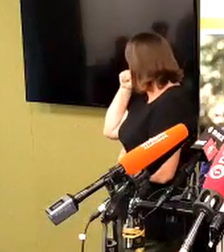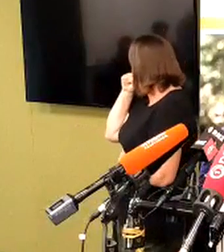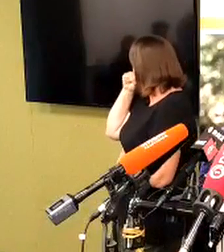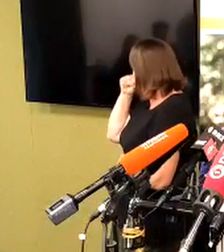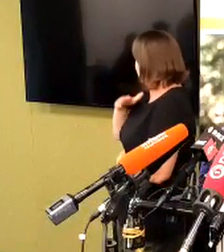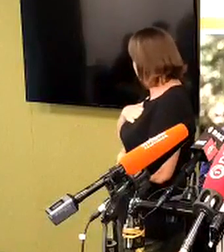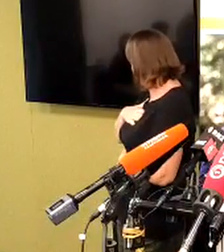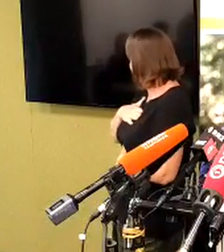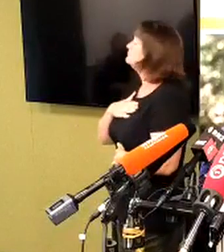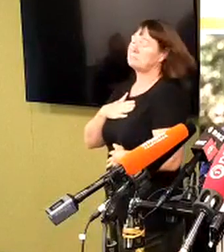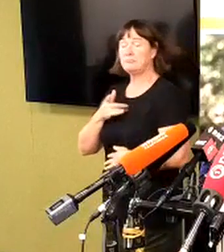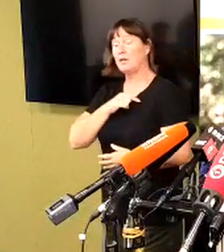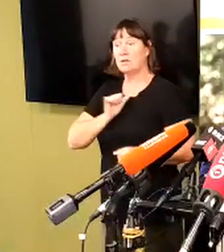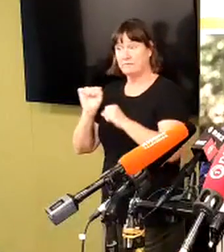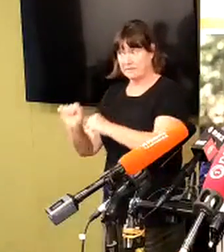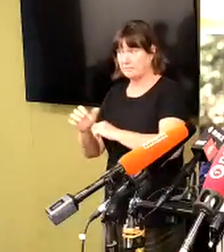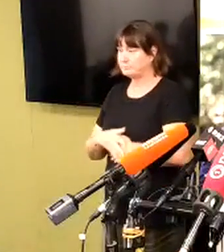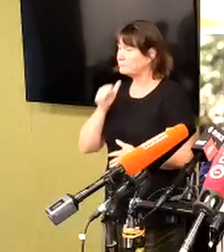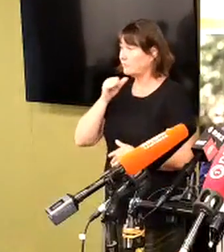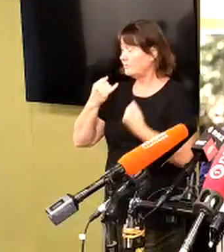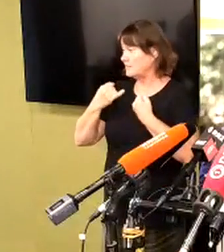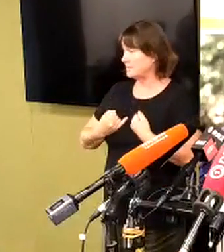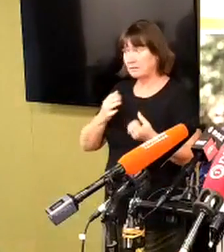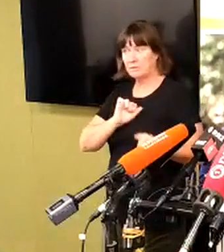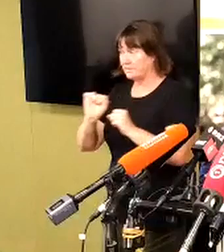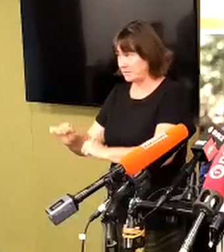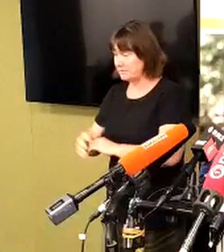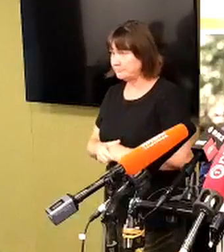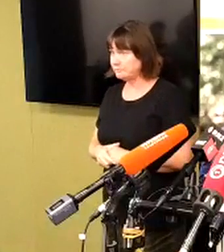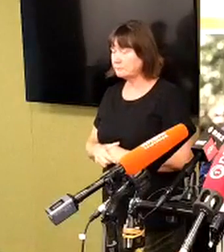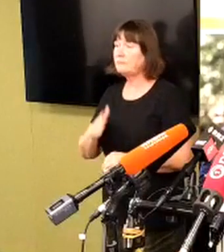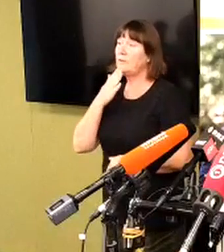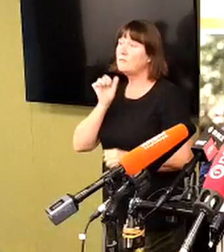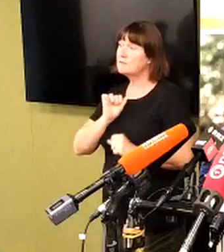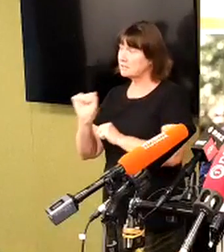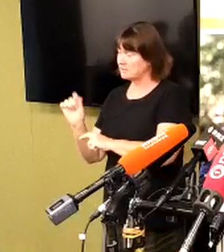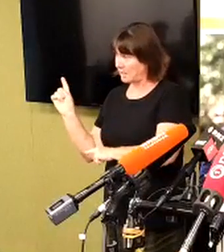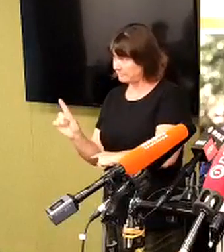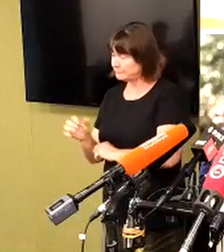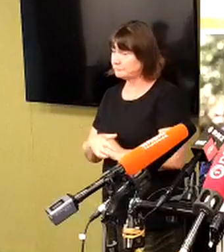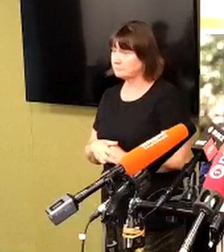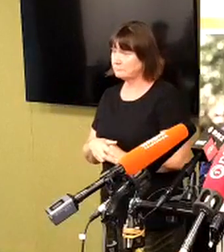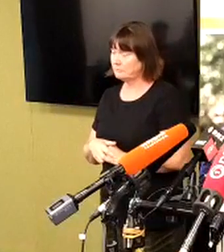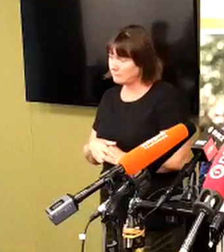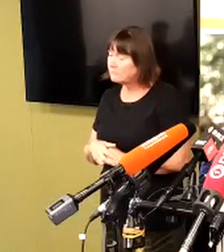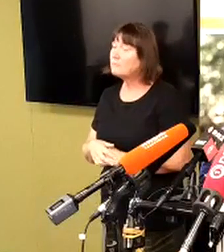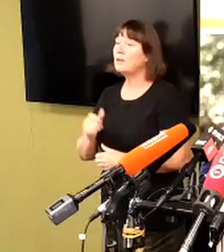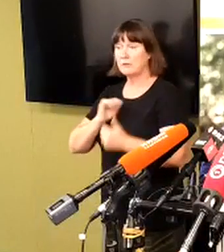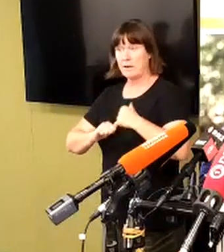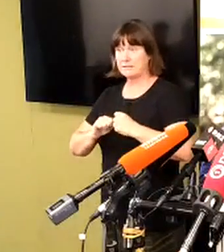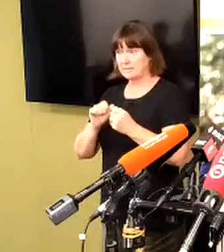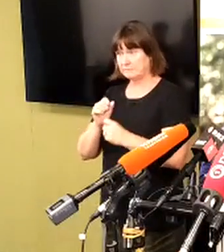have been well for 48 hours. And also, even when visitors do come, that they can practice effective social